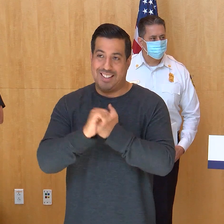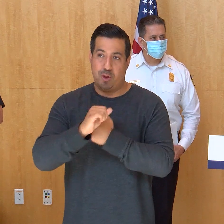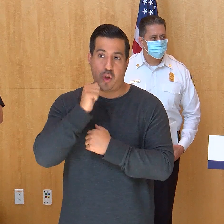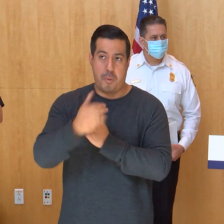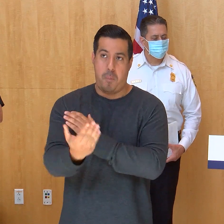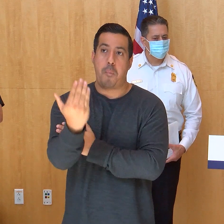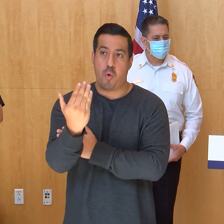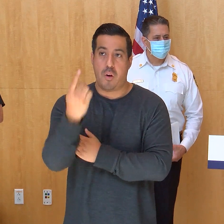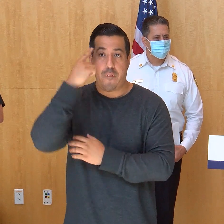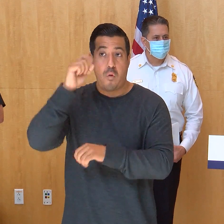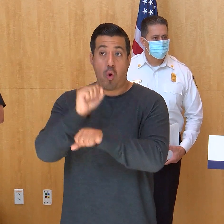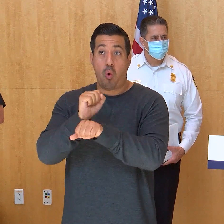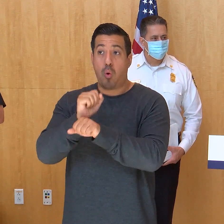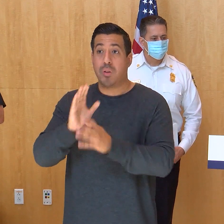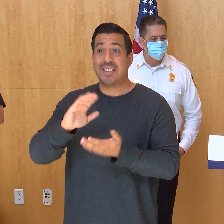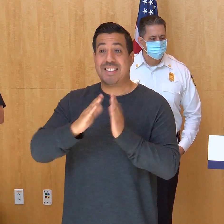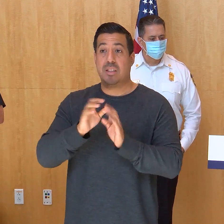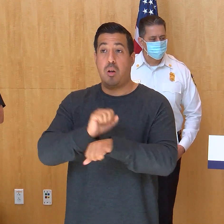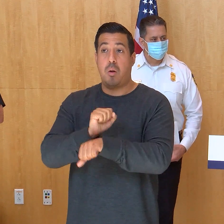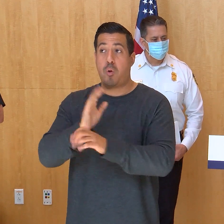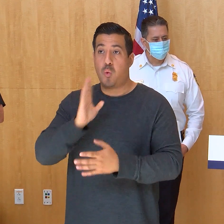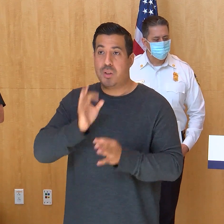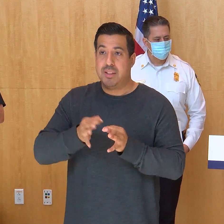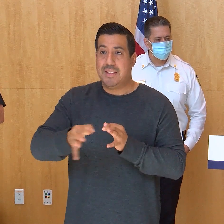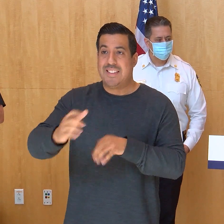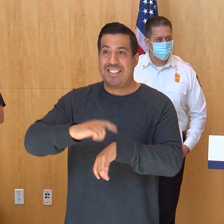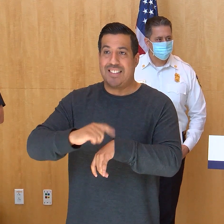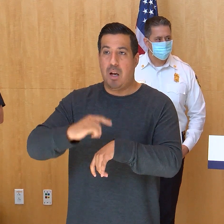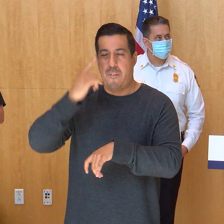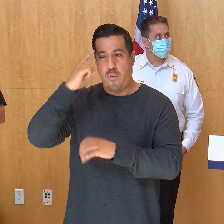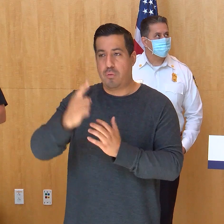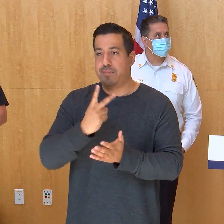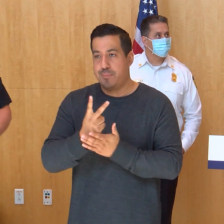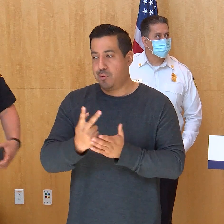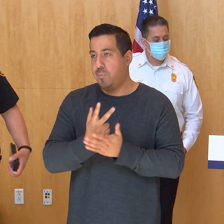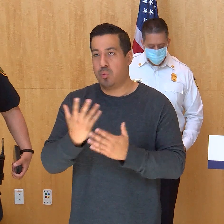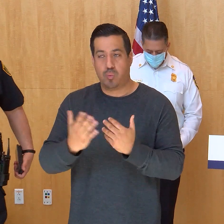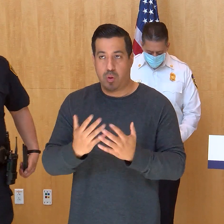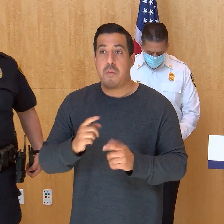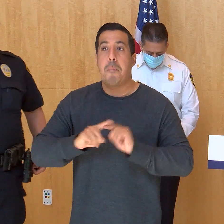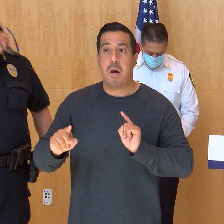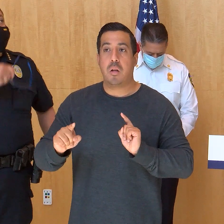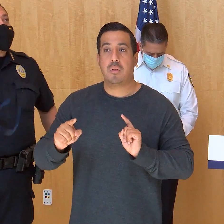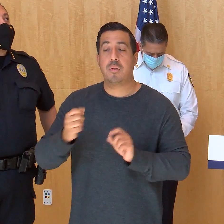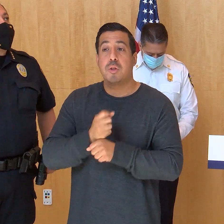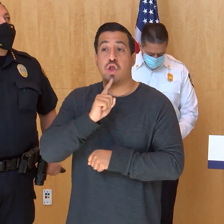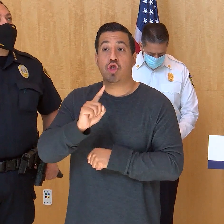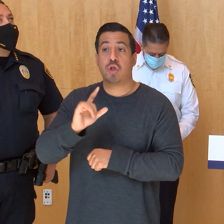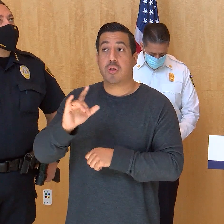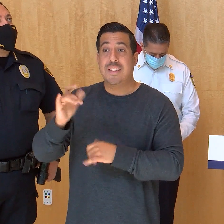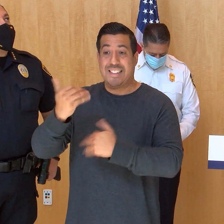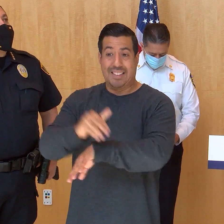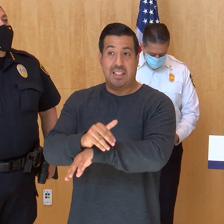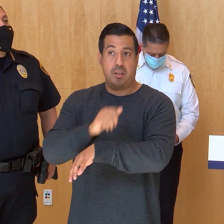morning. For our city employees, we're going to delay start time for a couple of hours. But please tonight you need to stay